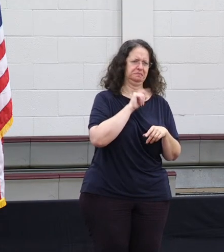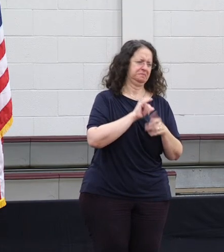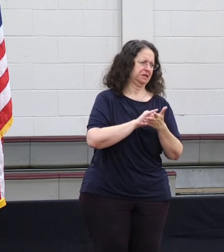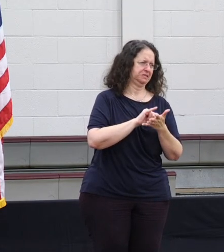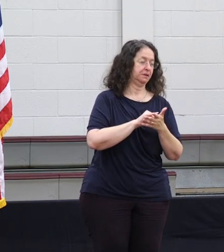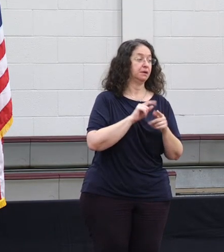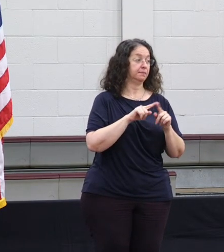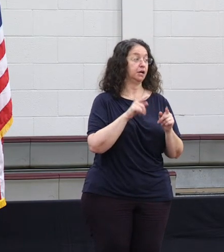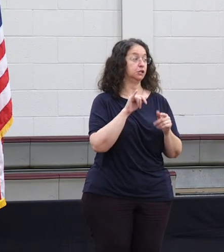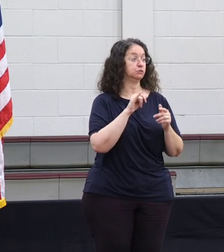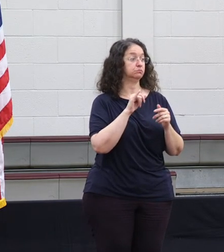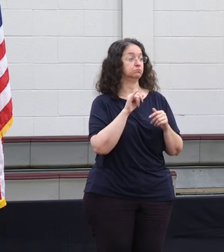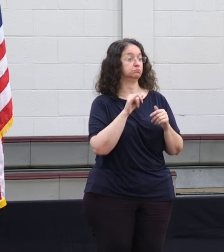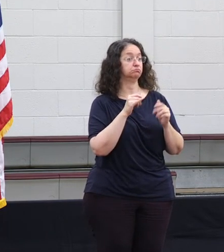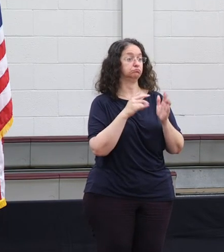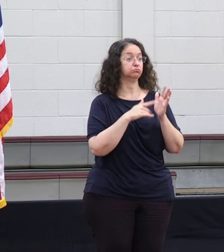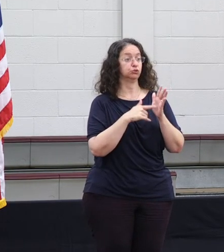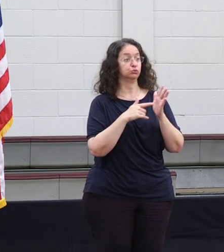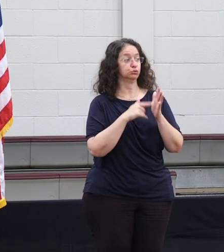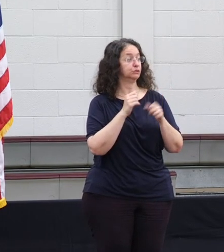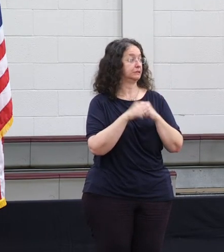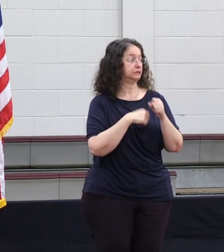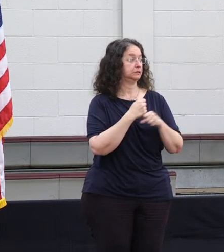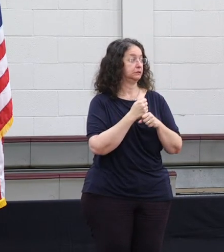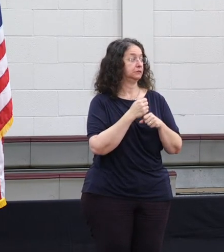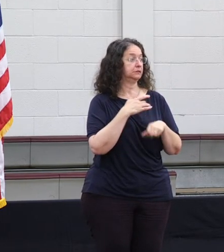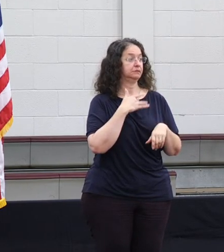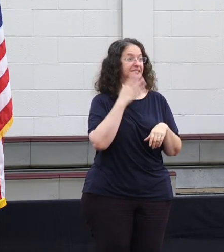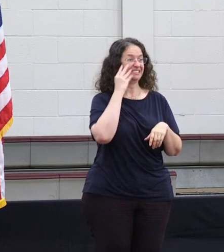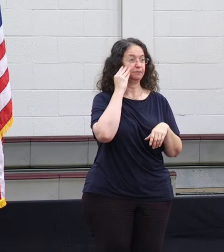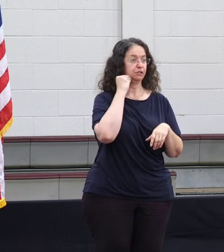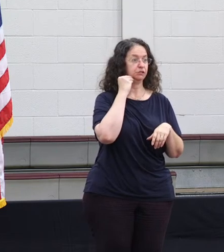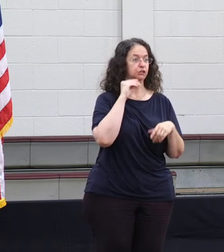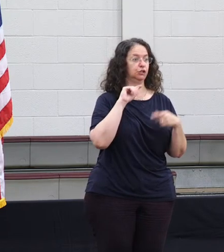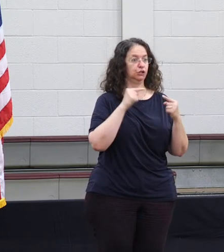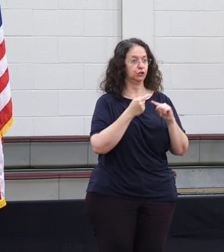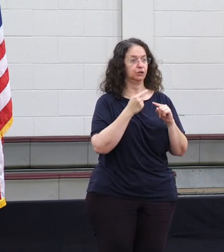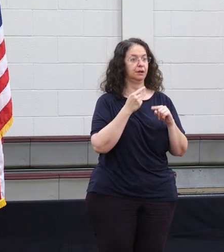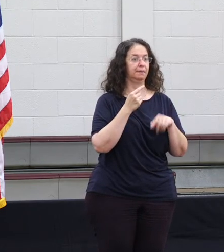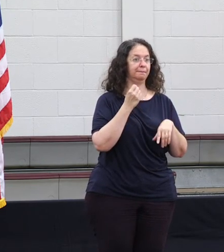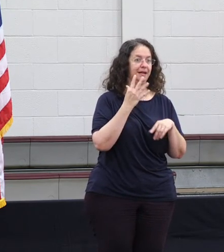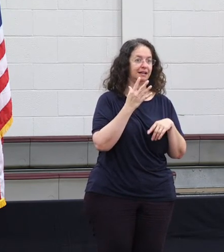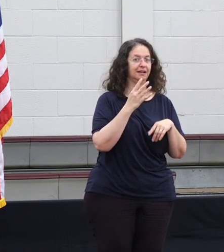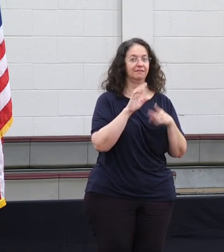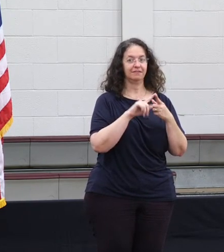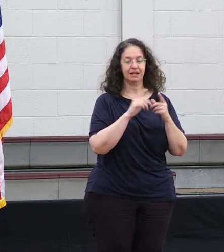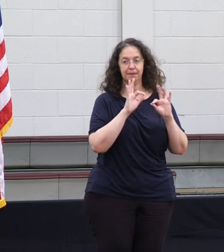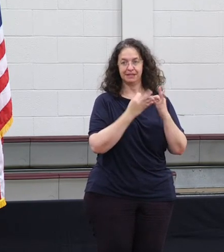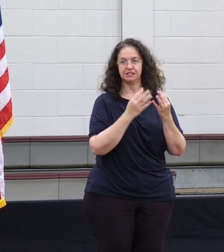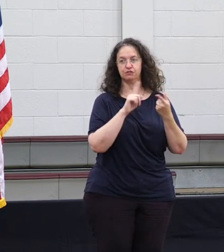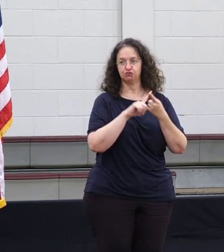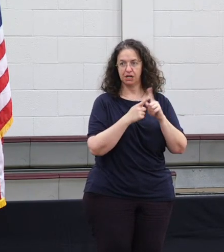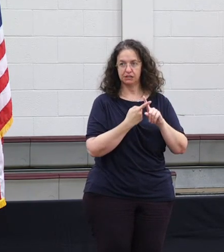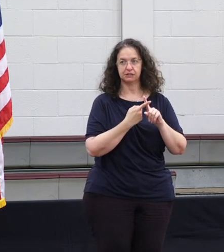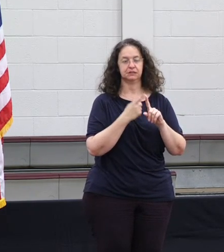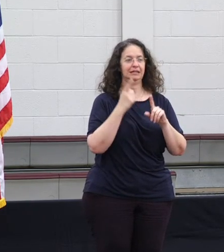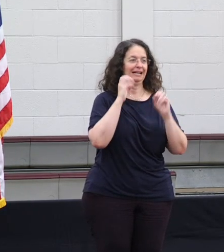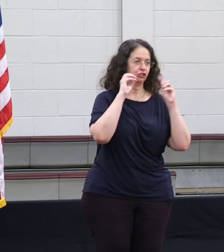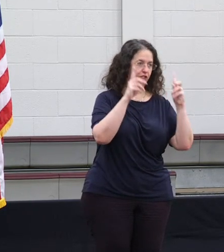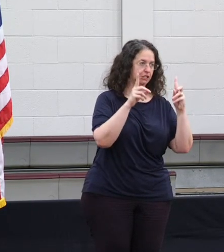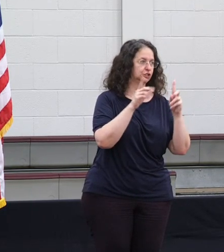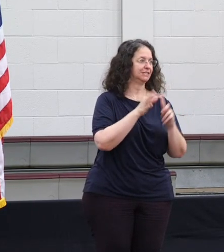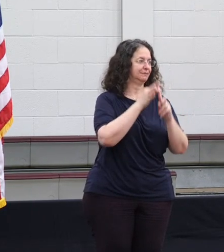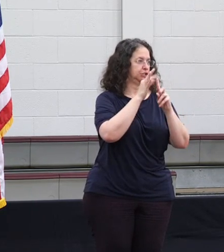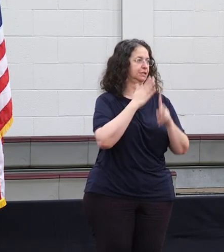for many of us, brought an experience with the real world that hurt many families, friends, and most importantly, our education,